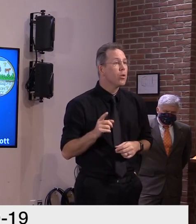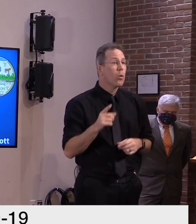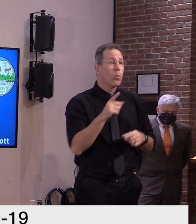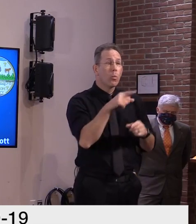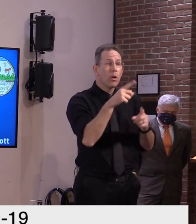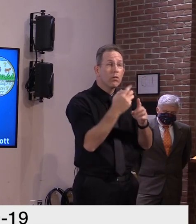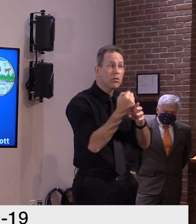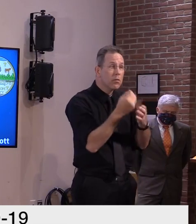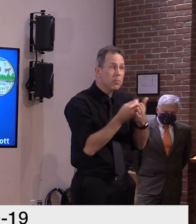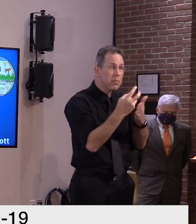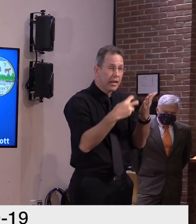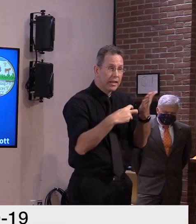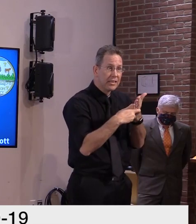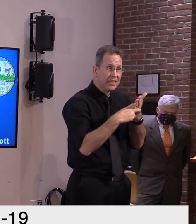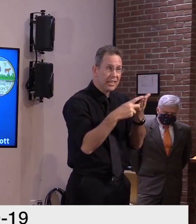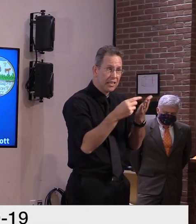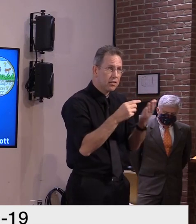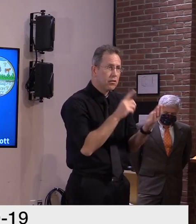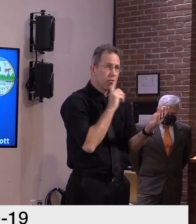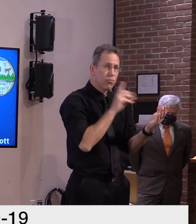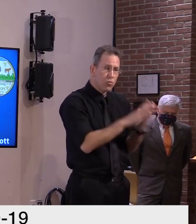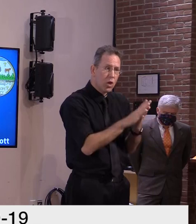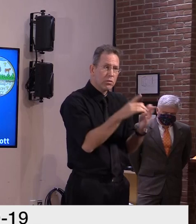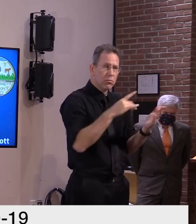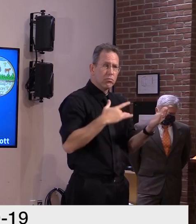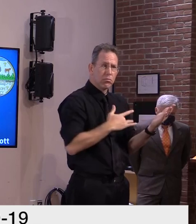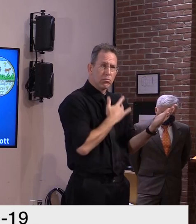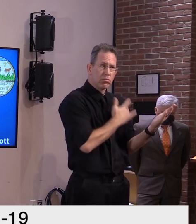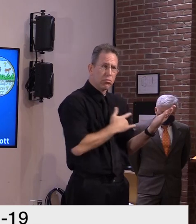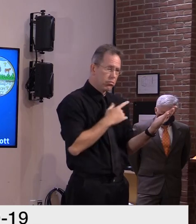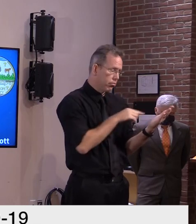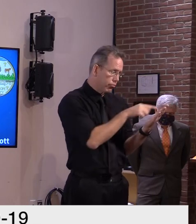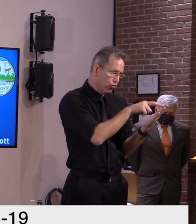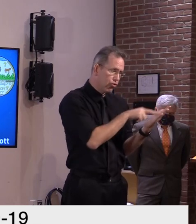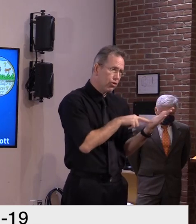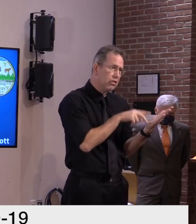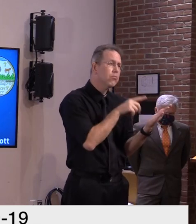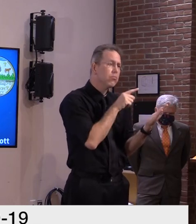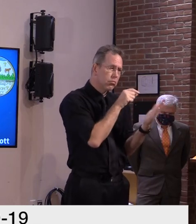understand and comply with the state travel guidance.